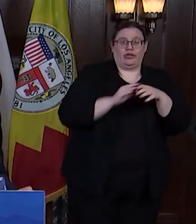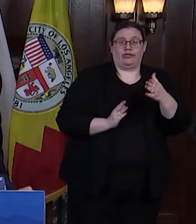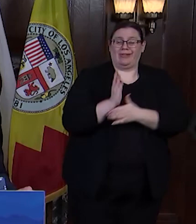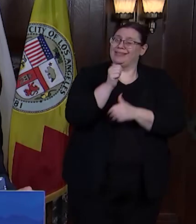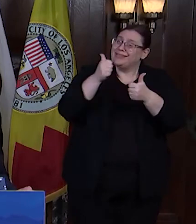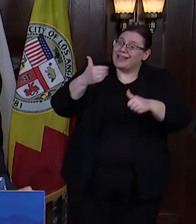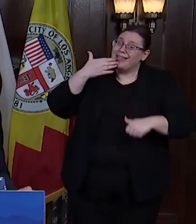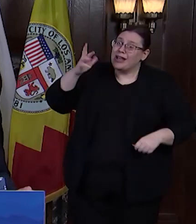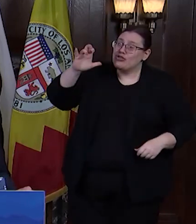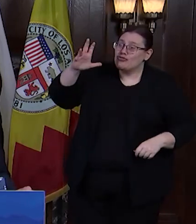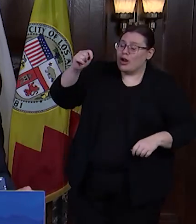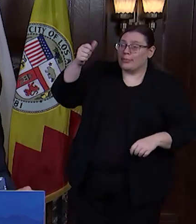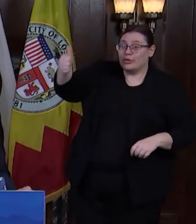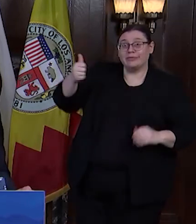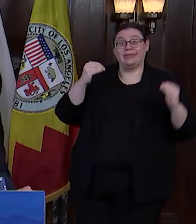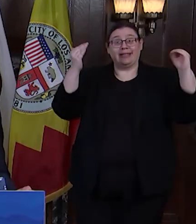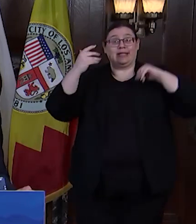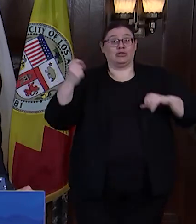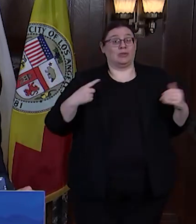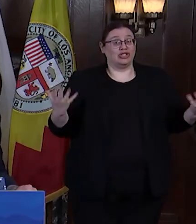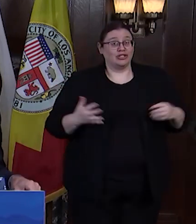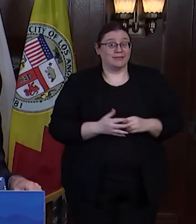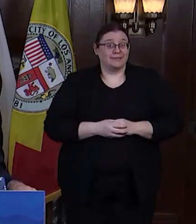Thanks, Robert. Next question, please.